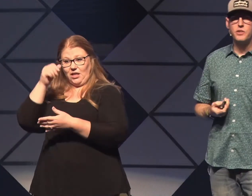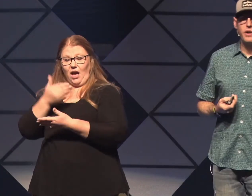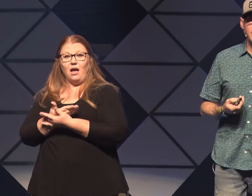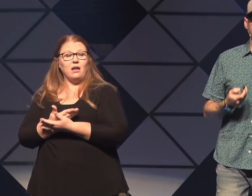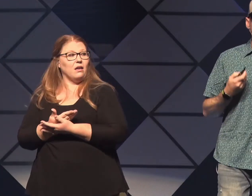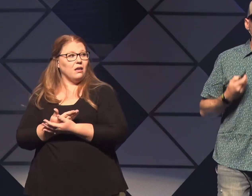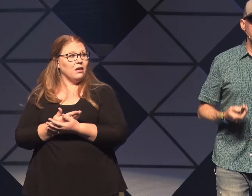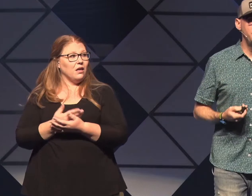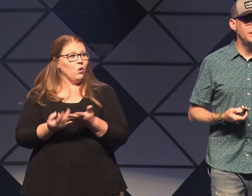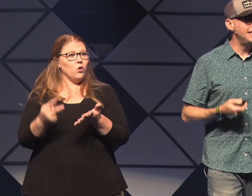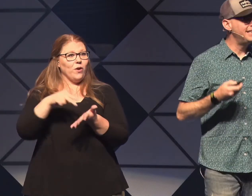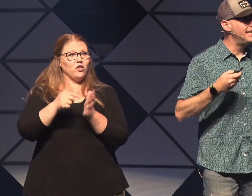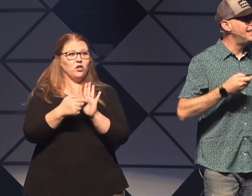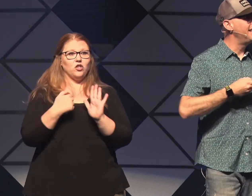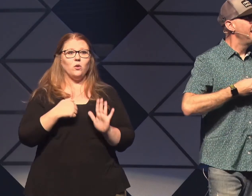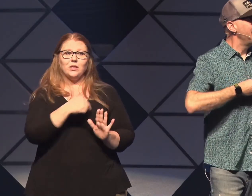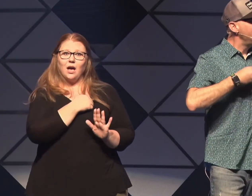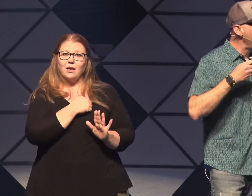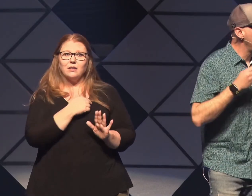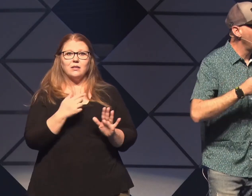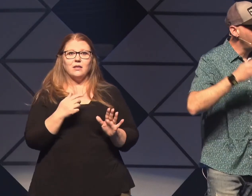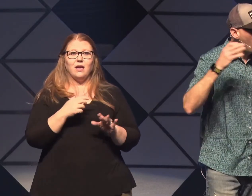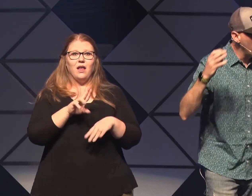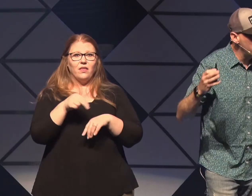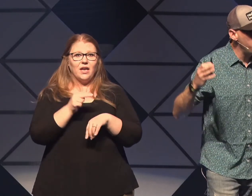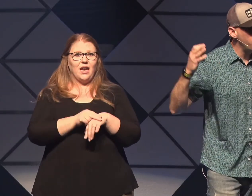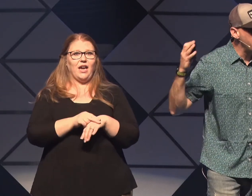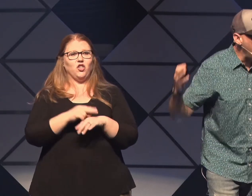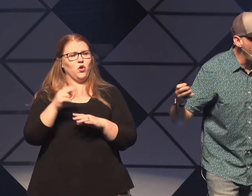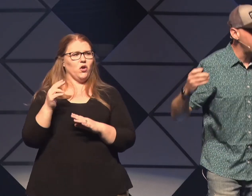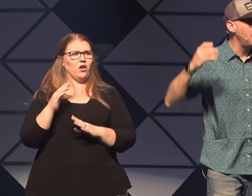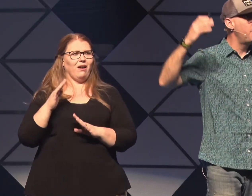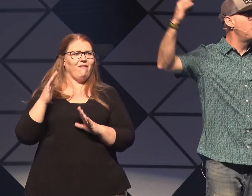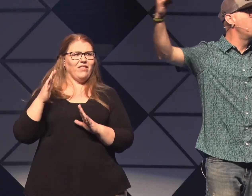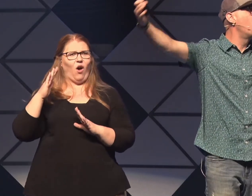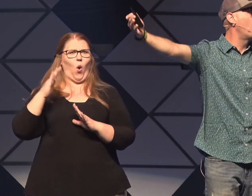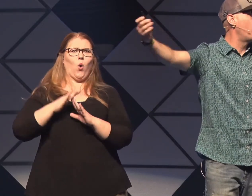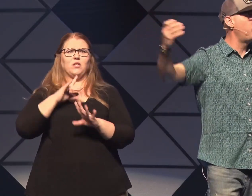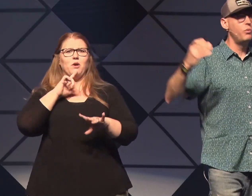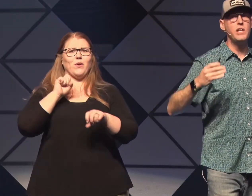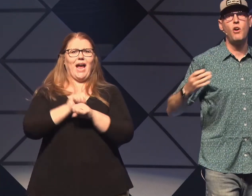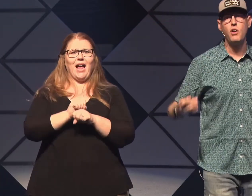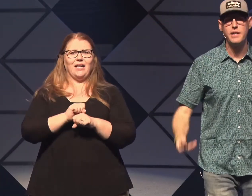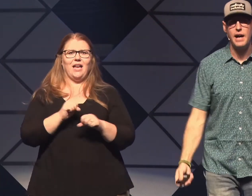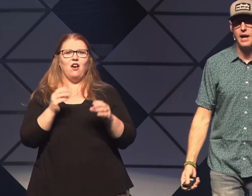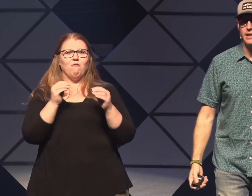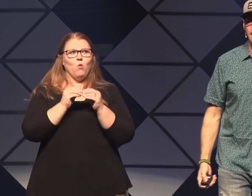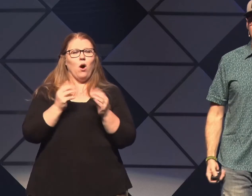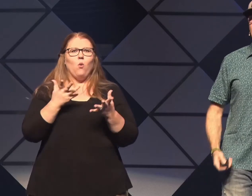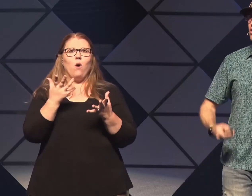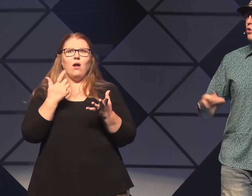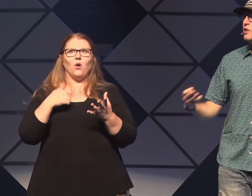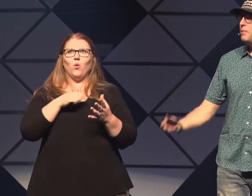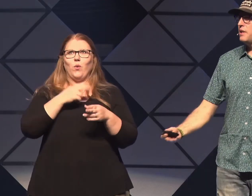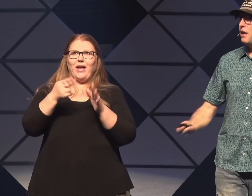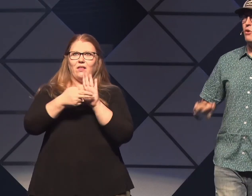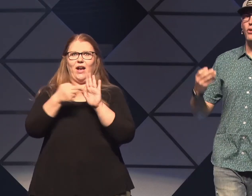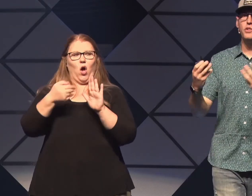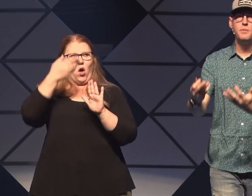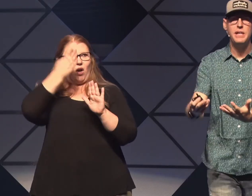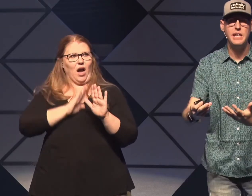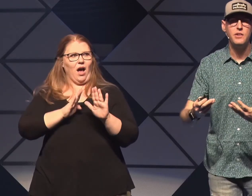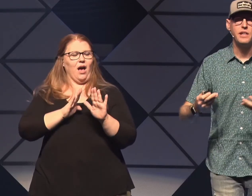what the resurrection reveals to us is that the nature of ultimate reality of the more, of what we call God, is ultimate